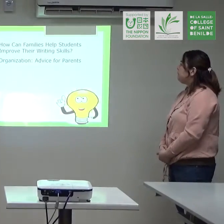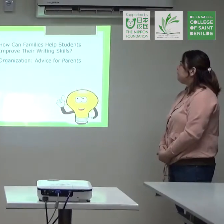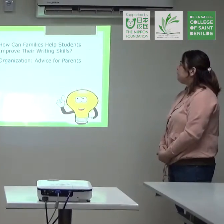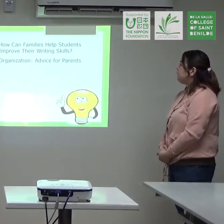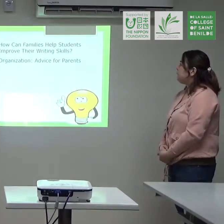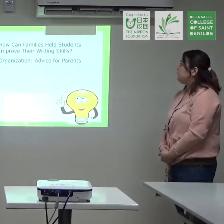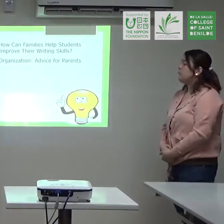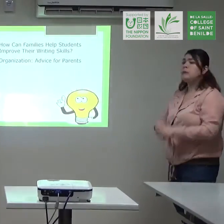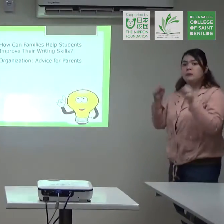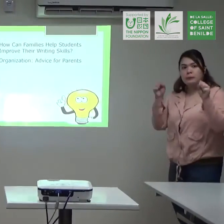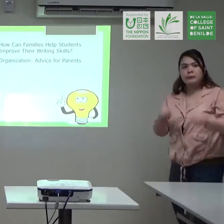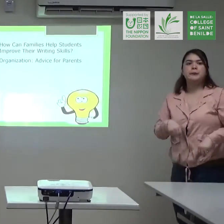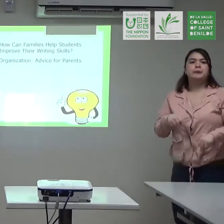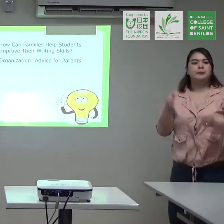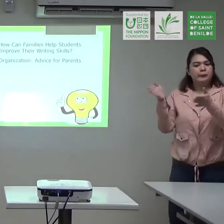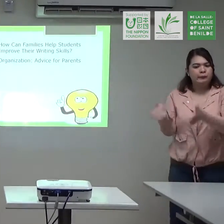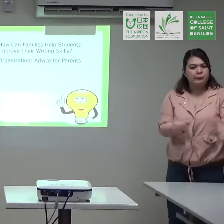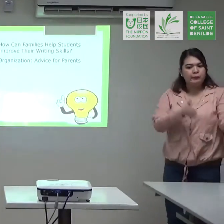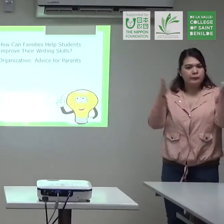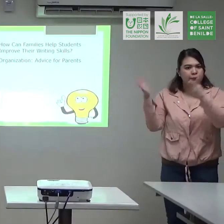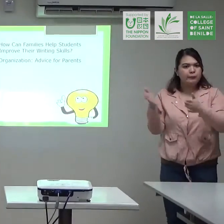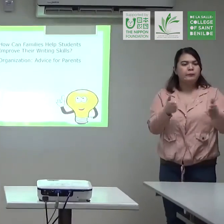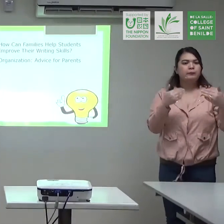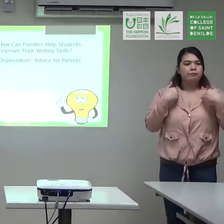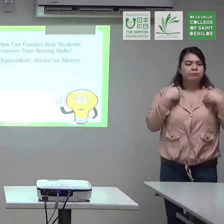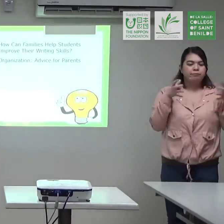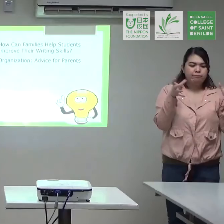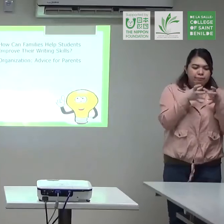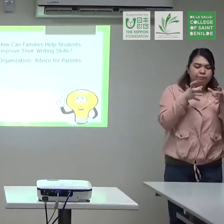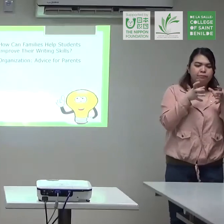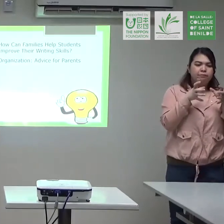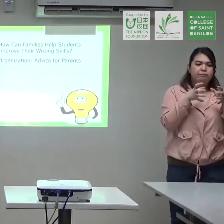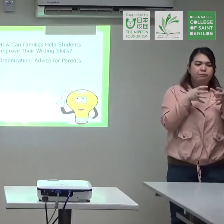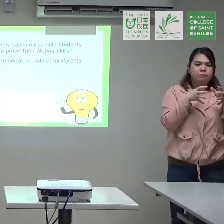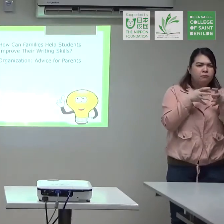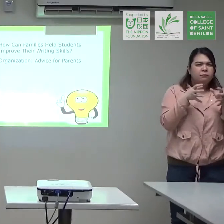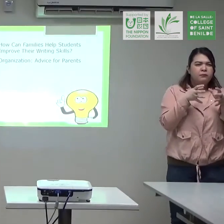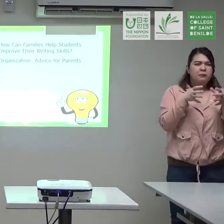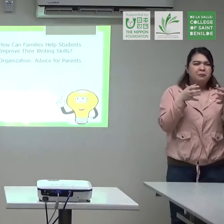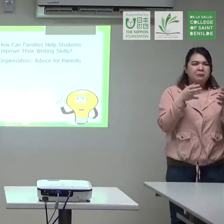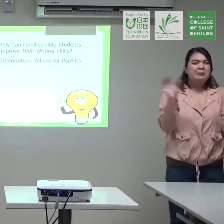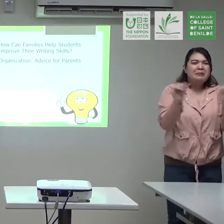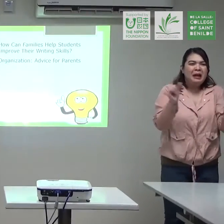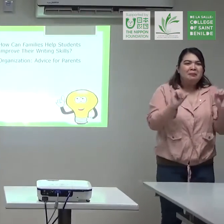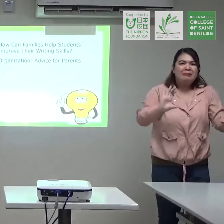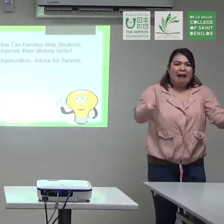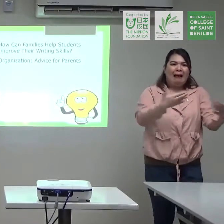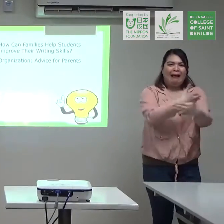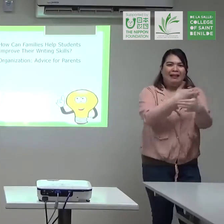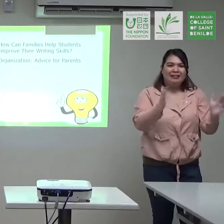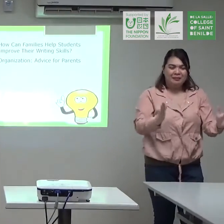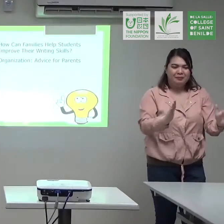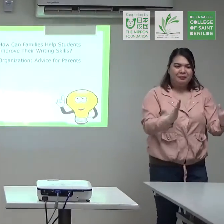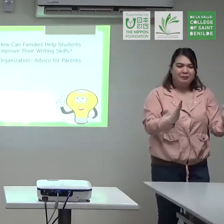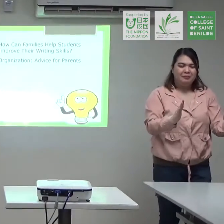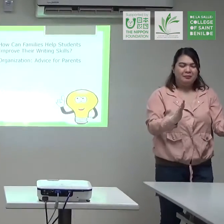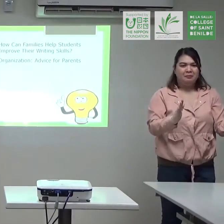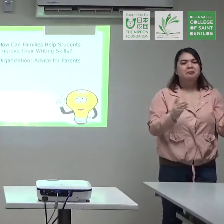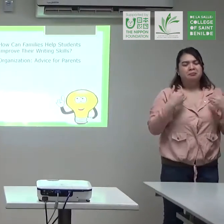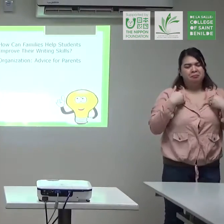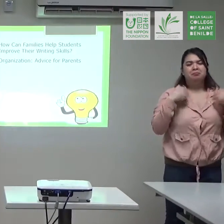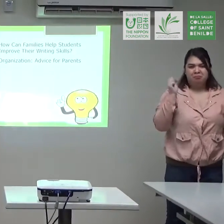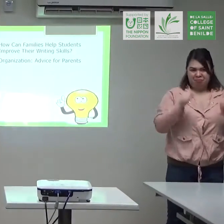You can organize a team of parents as a advisory group. Okay, do this, etc.,